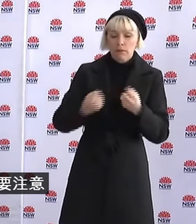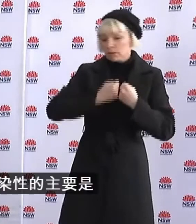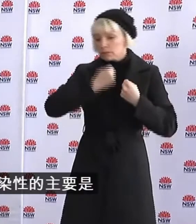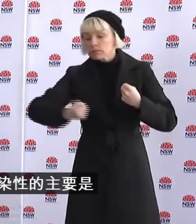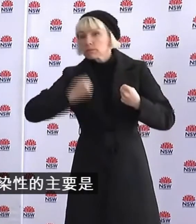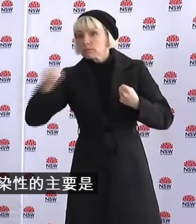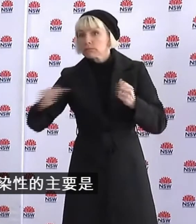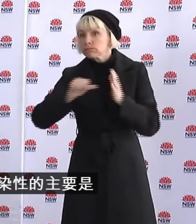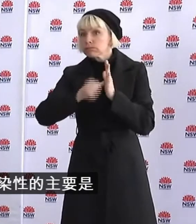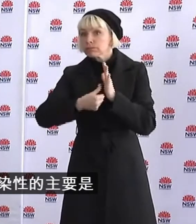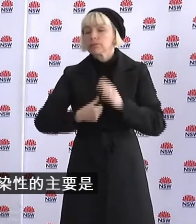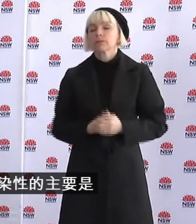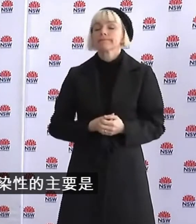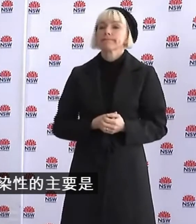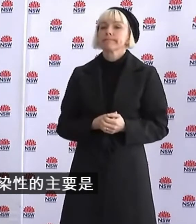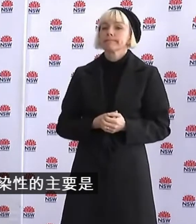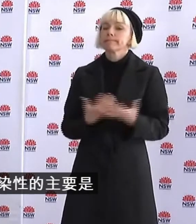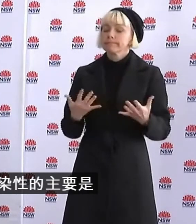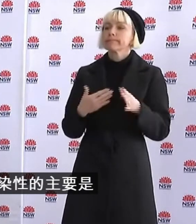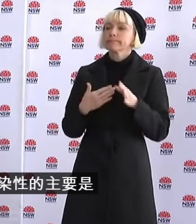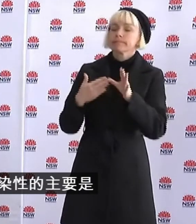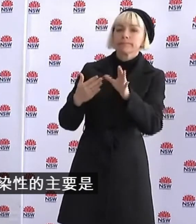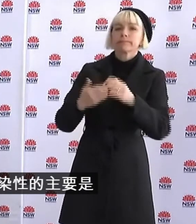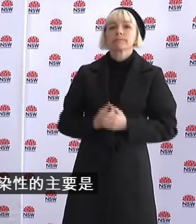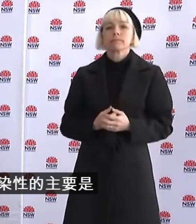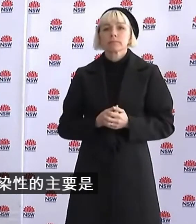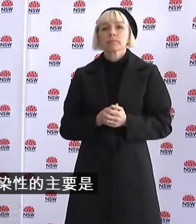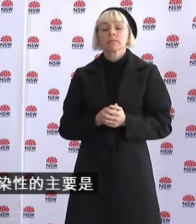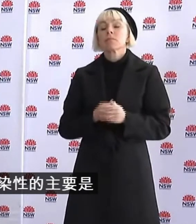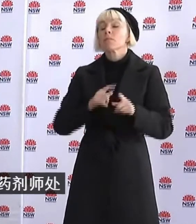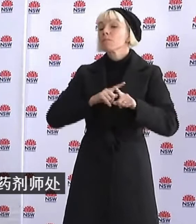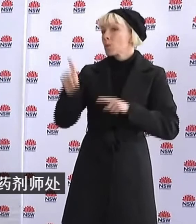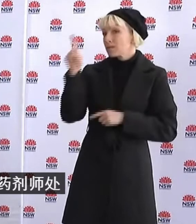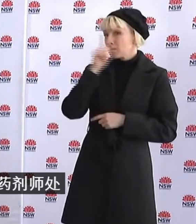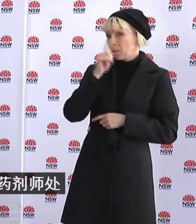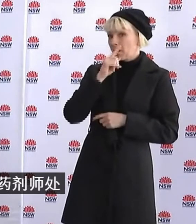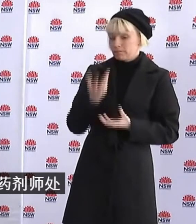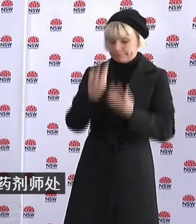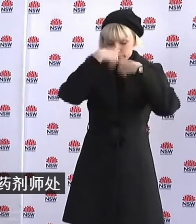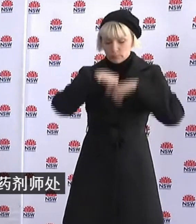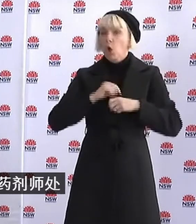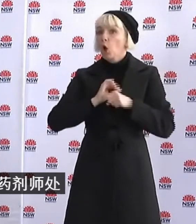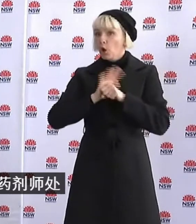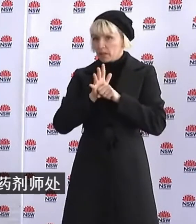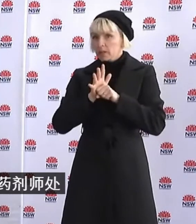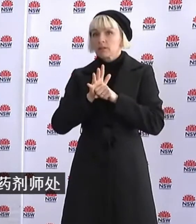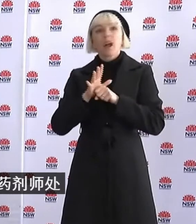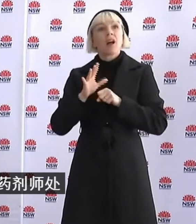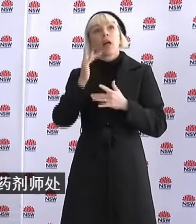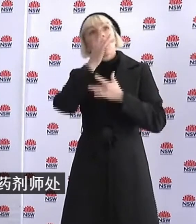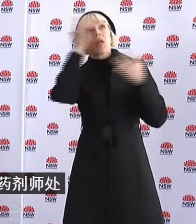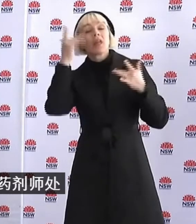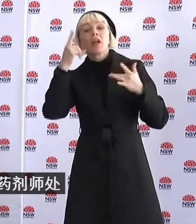important to note, unfortunately, those that are infectious in the community are in the main derived from critical activity,